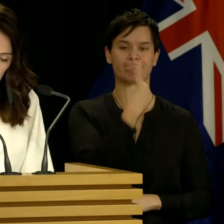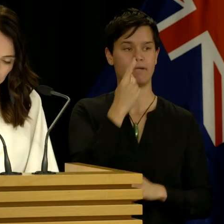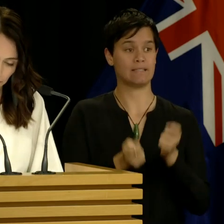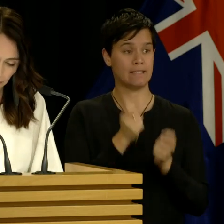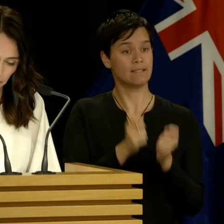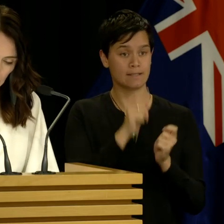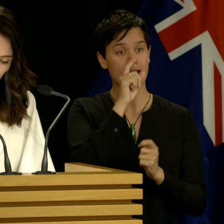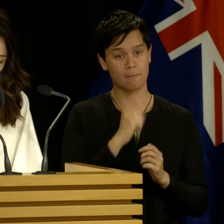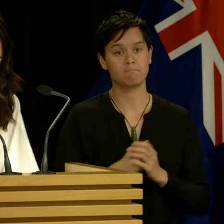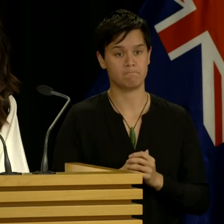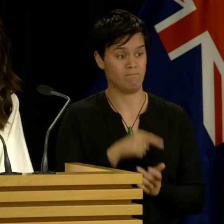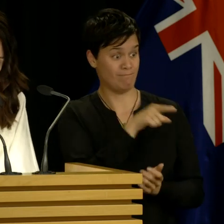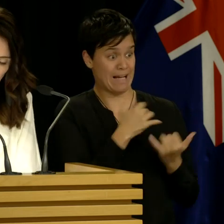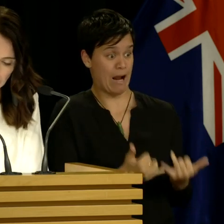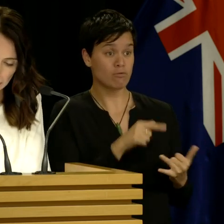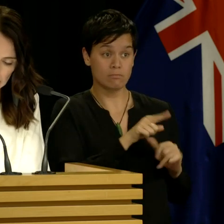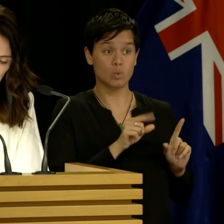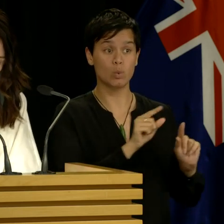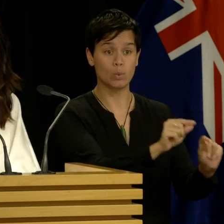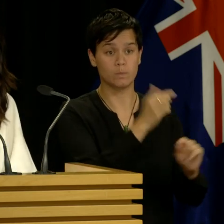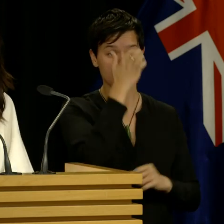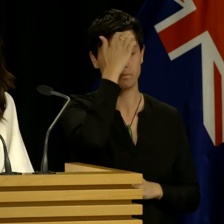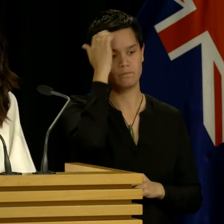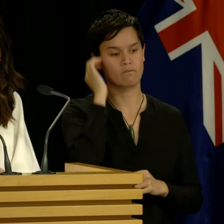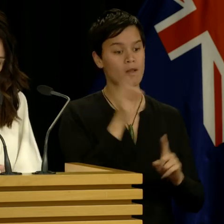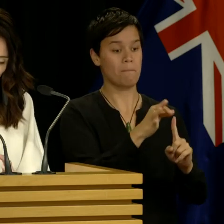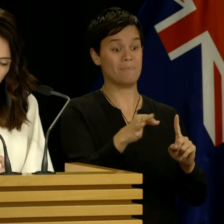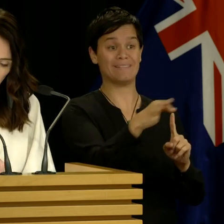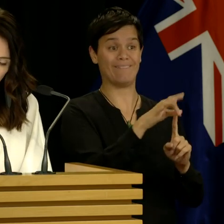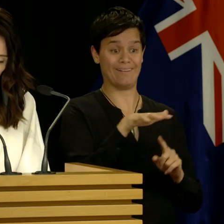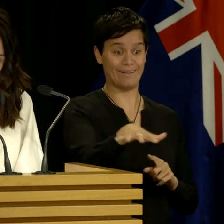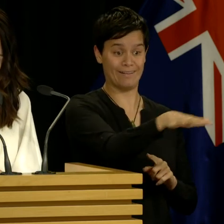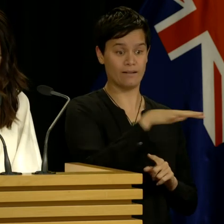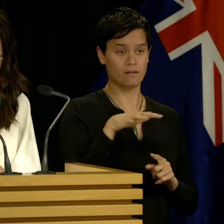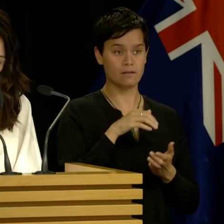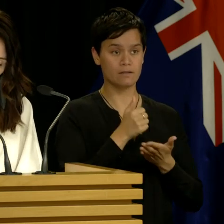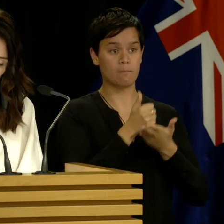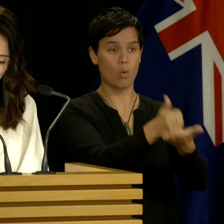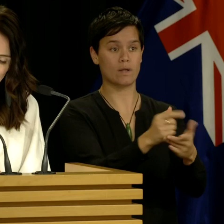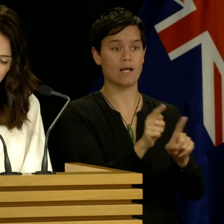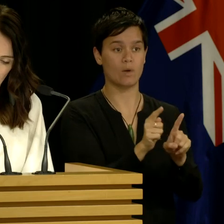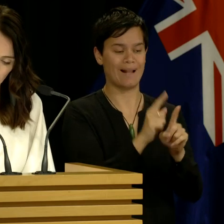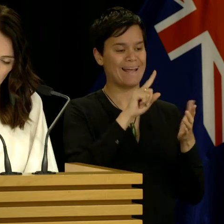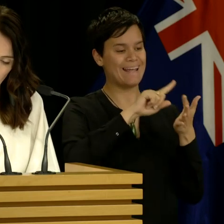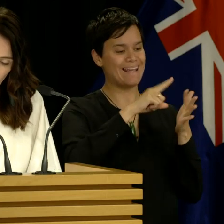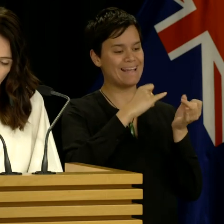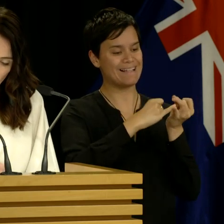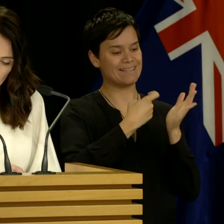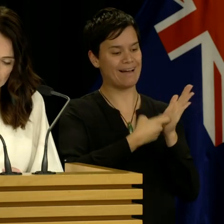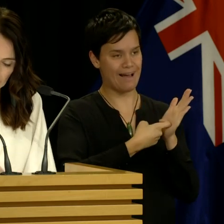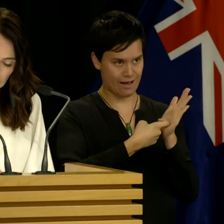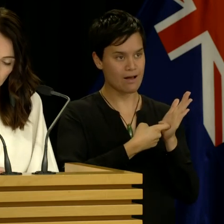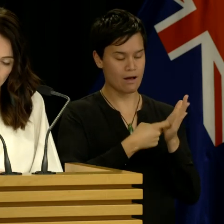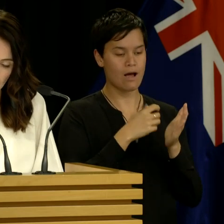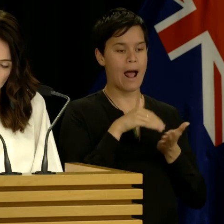and they are. We are also helping our neighbours in the Pacific, including providing coronavirus testing through ESR. We've